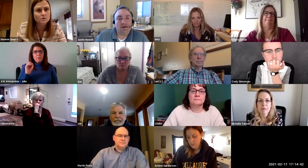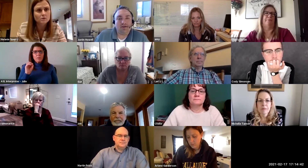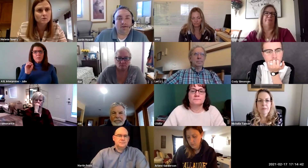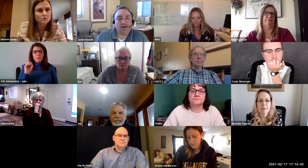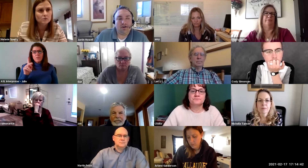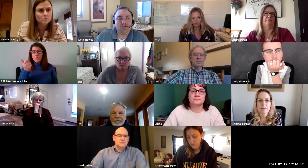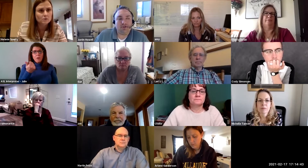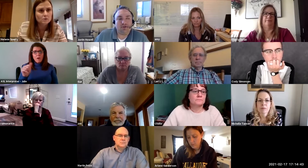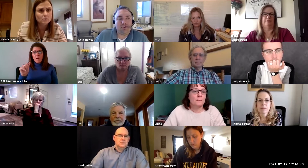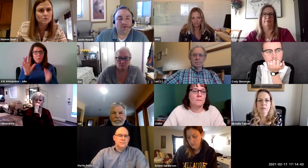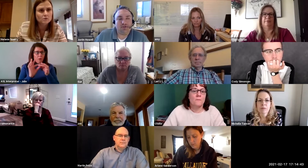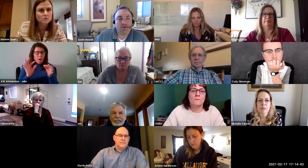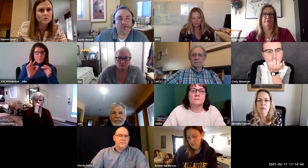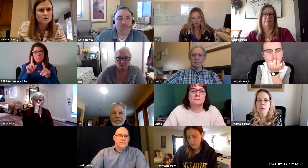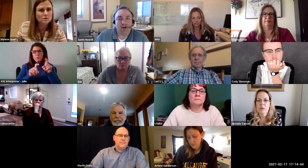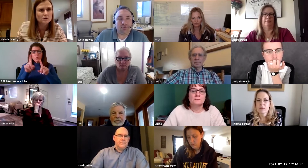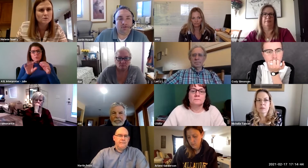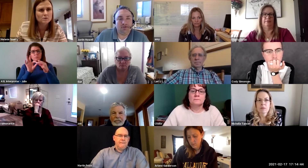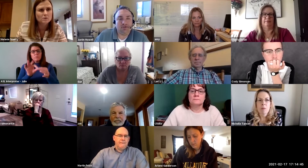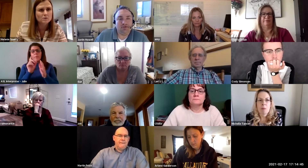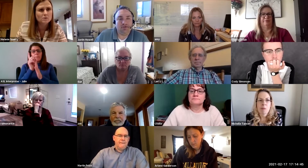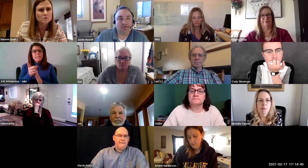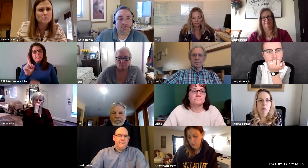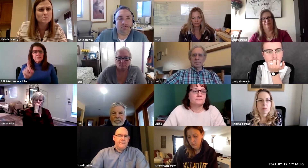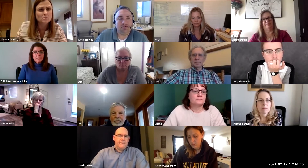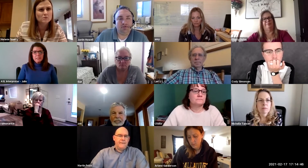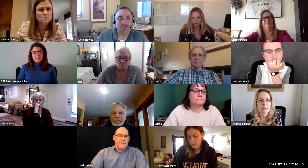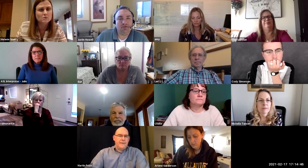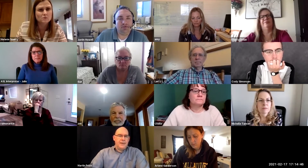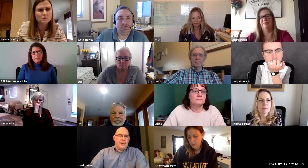Any other comments or questions about those minutes?